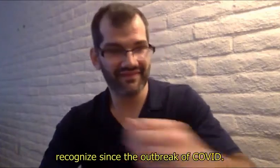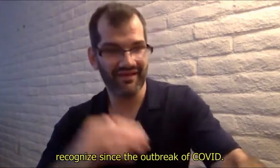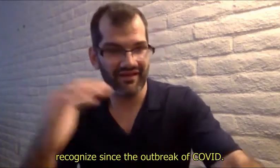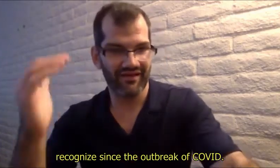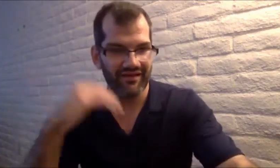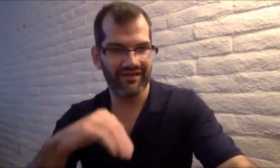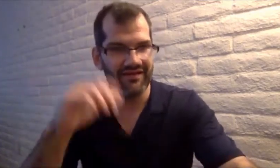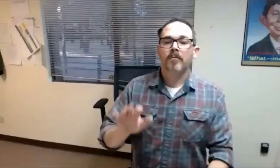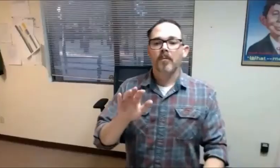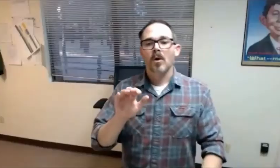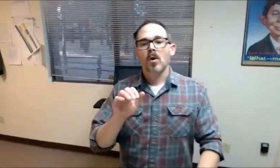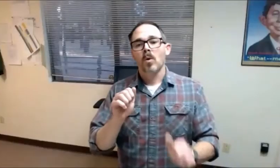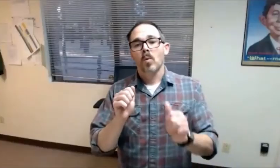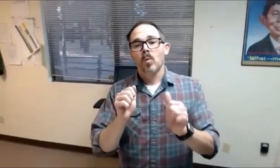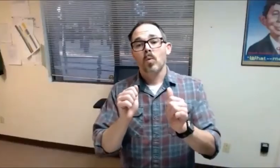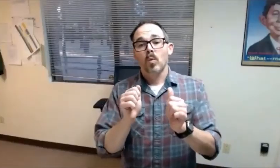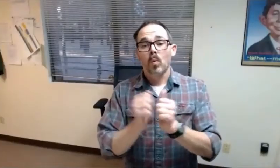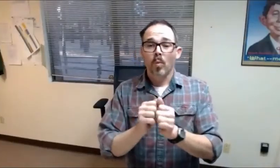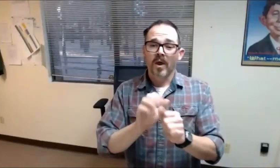of COVID.